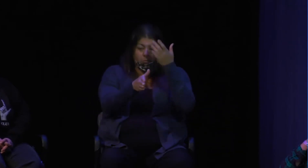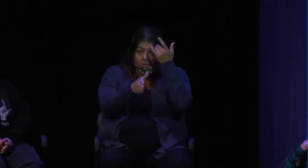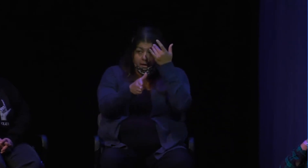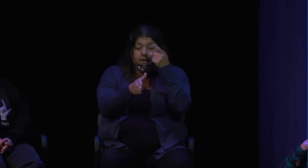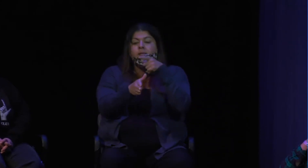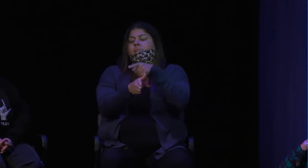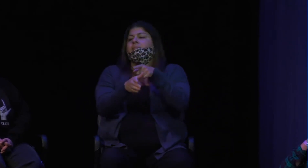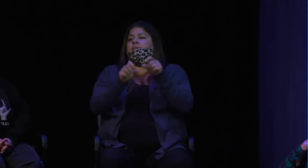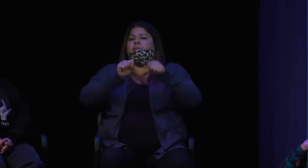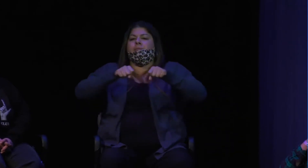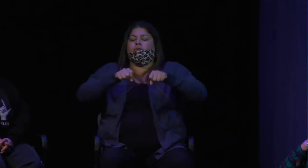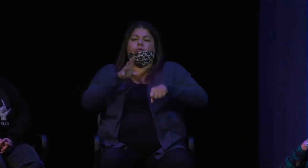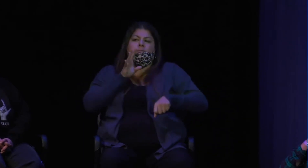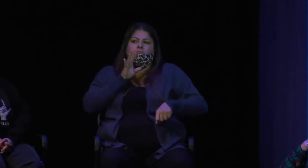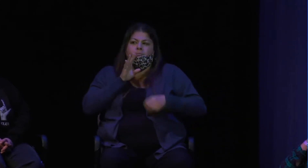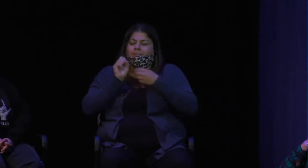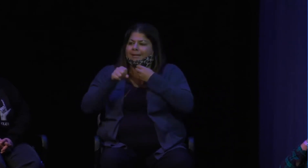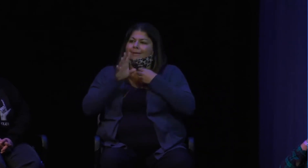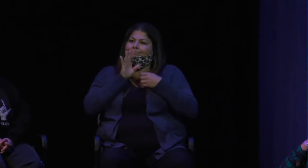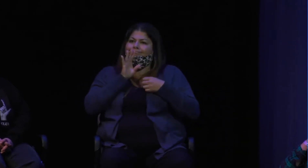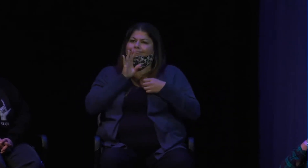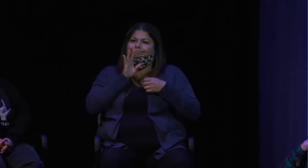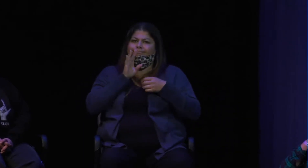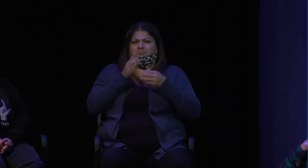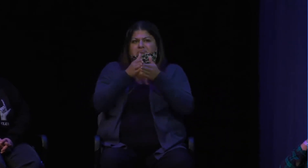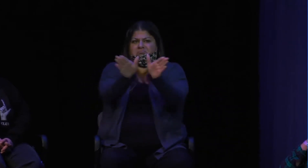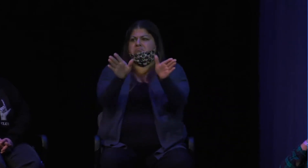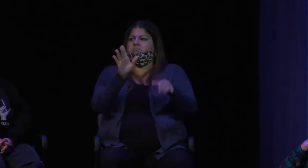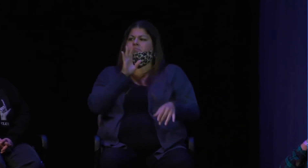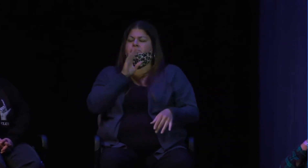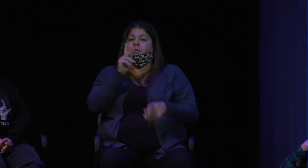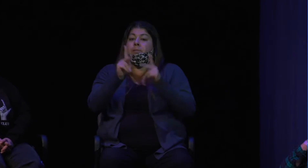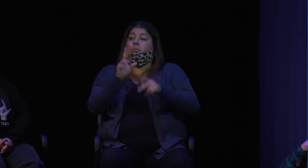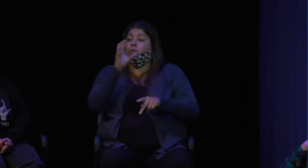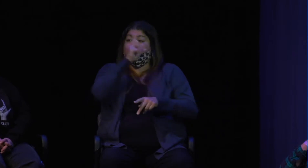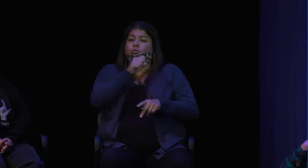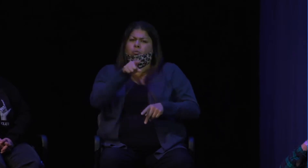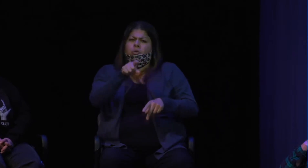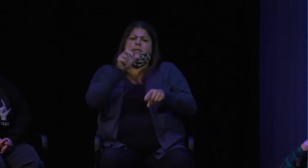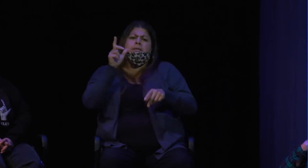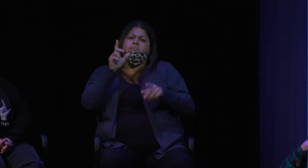because he was definitely in the middle. He was able to speak.